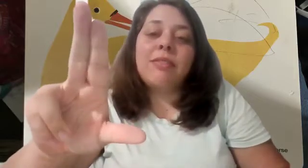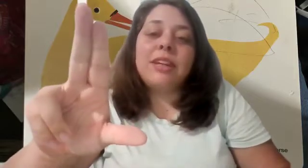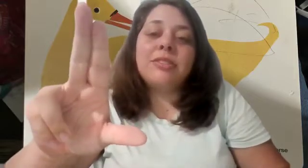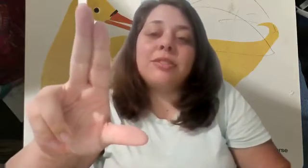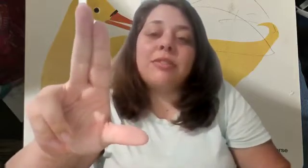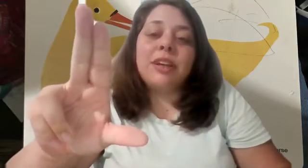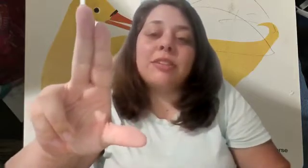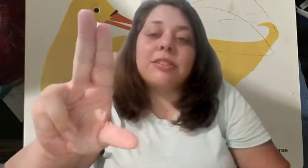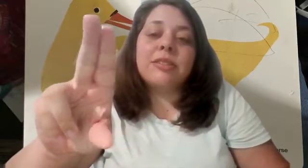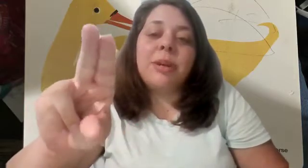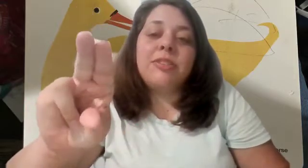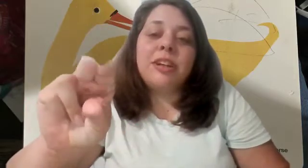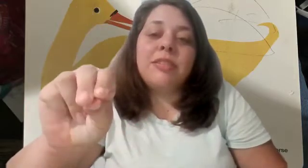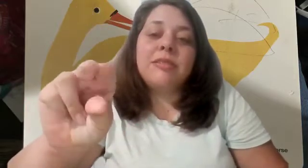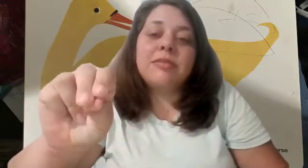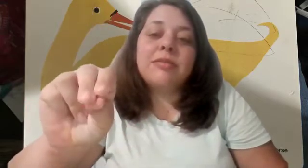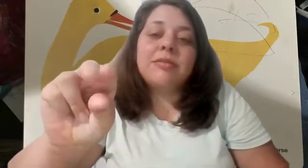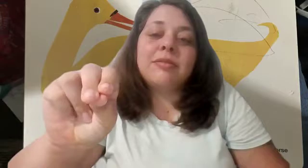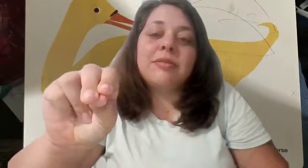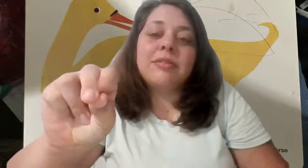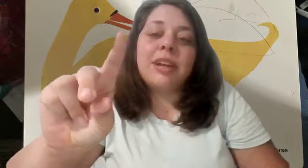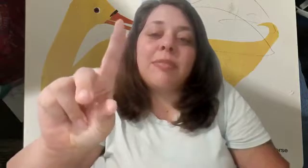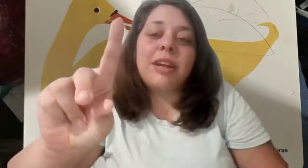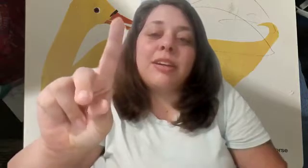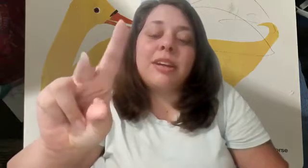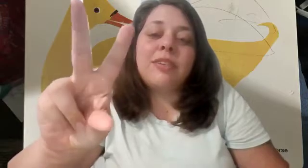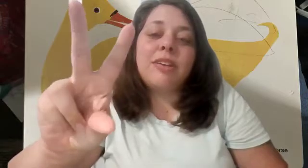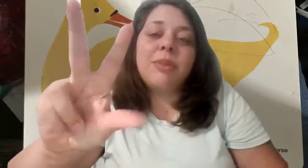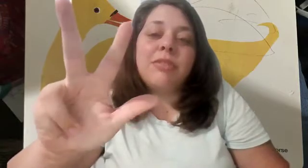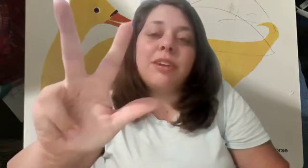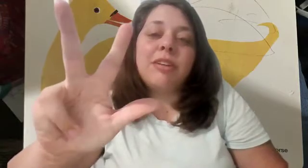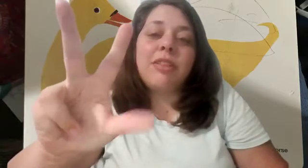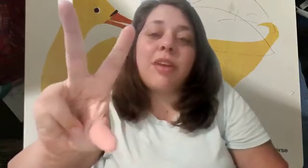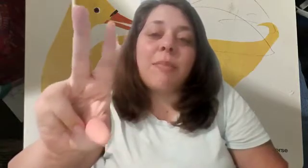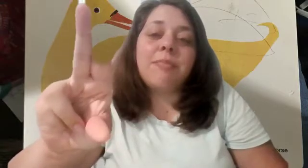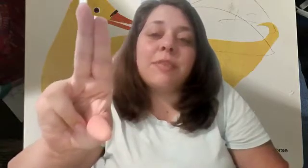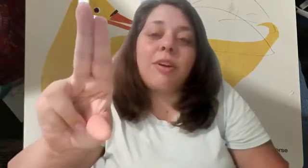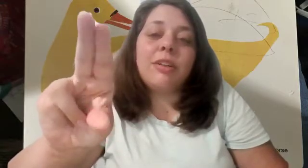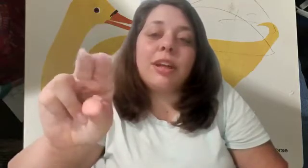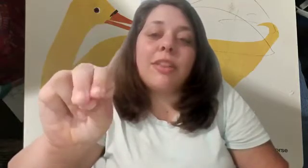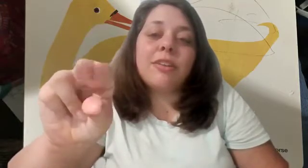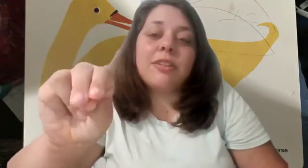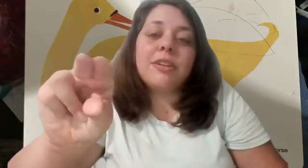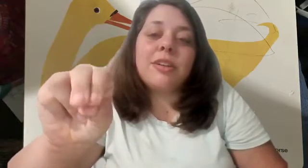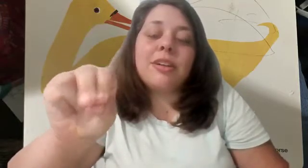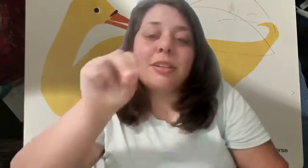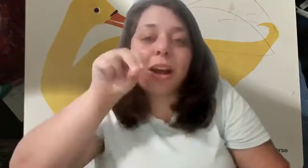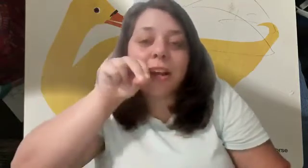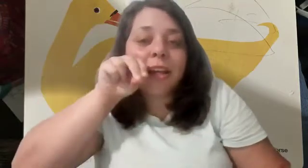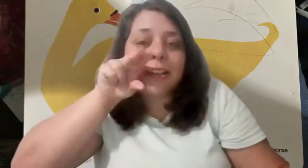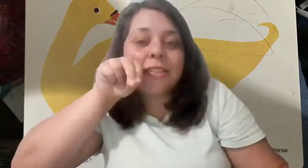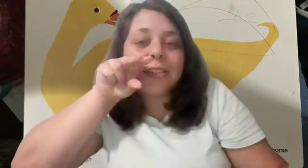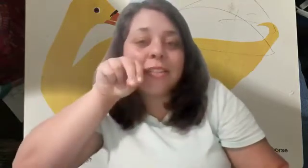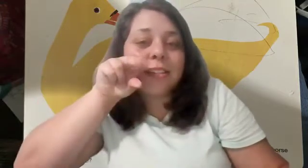I have these three fingers pinching. I have my index finger, middle finger, and thumb all together.